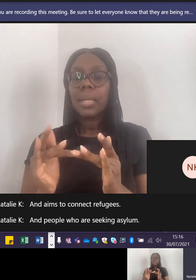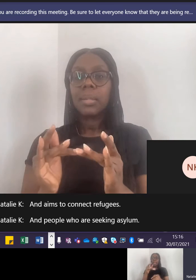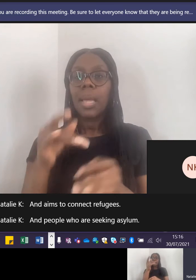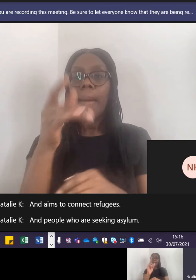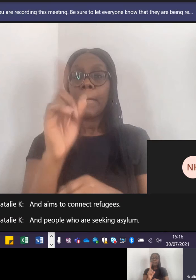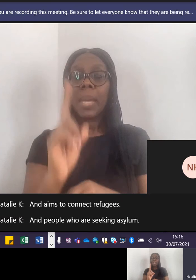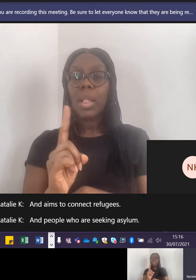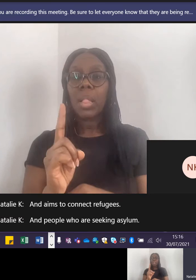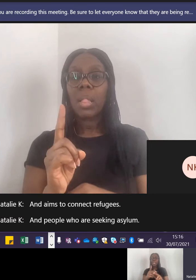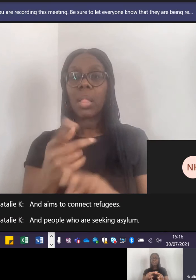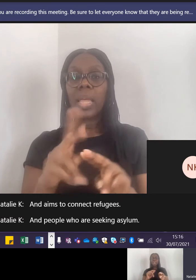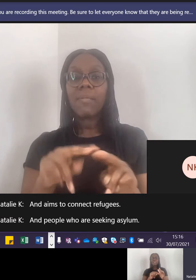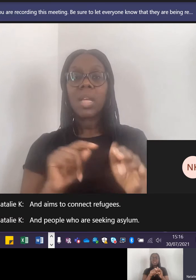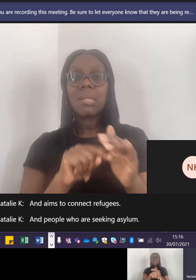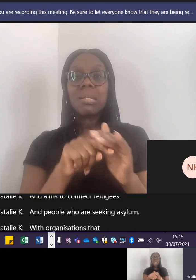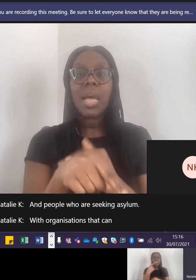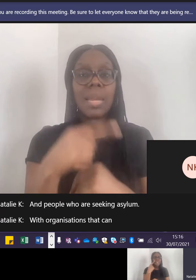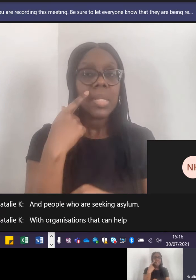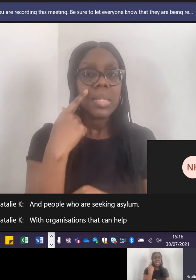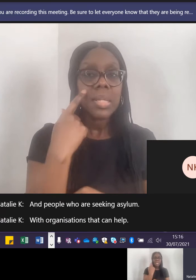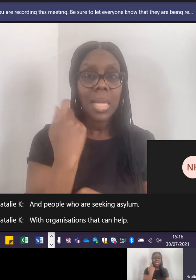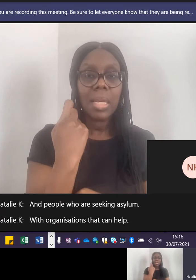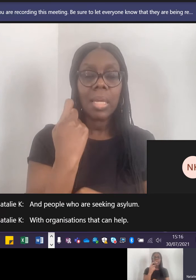with organisations that can help.